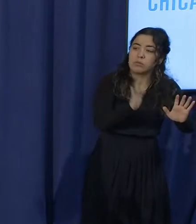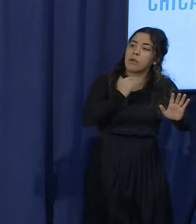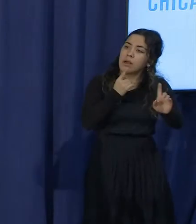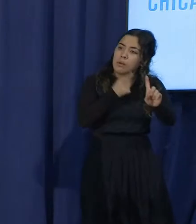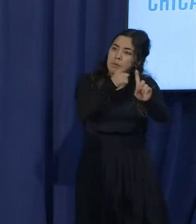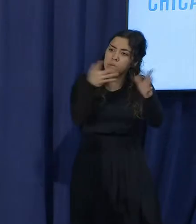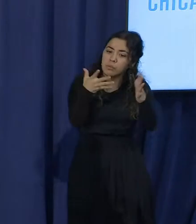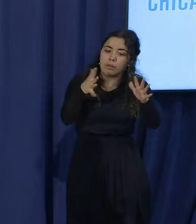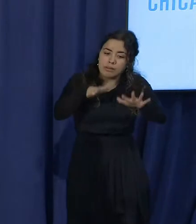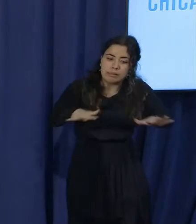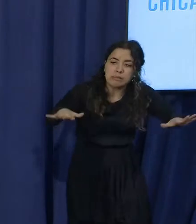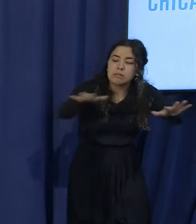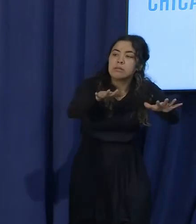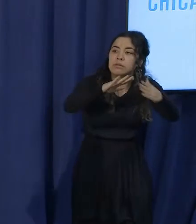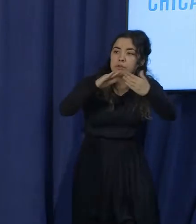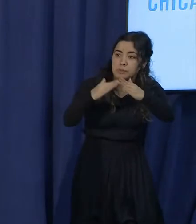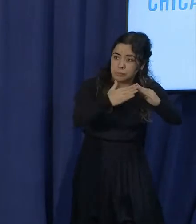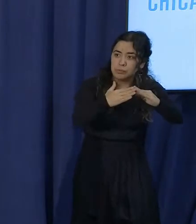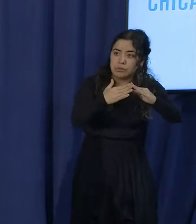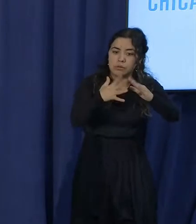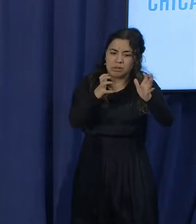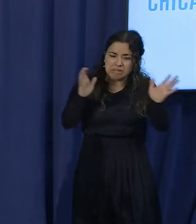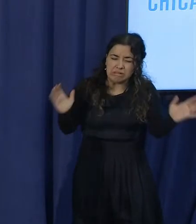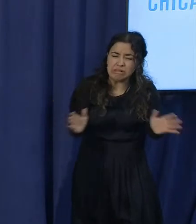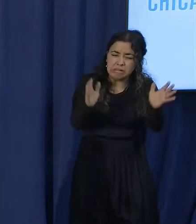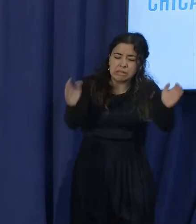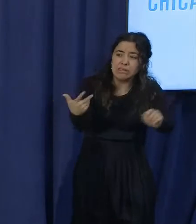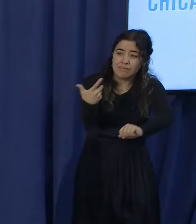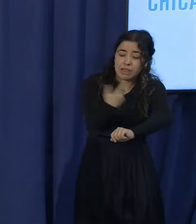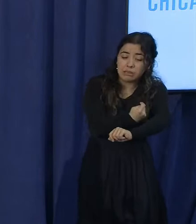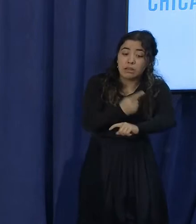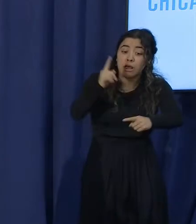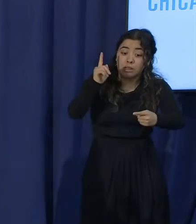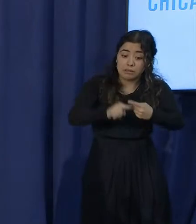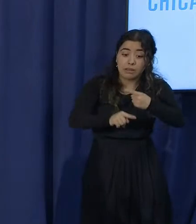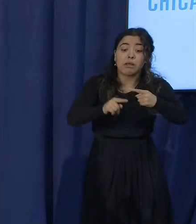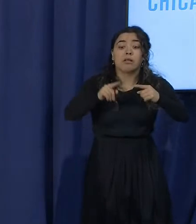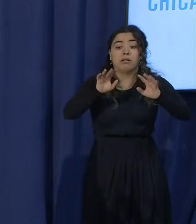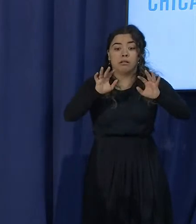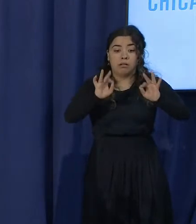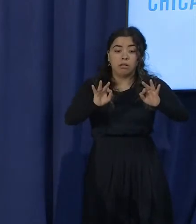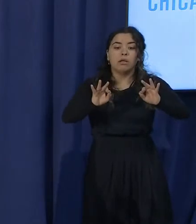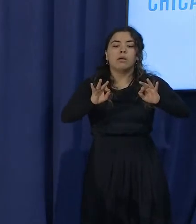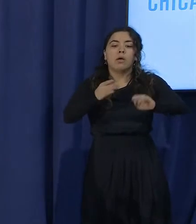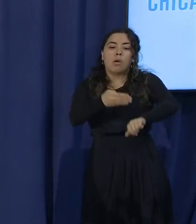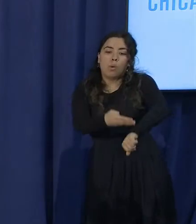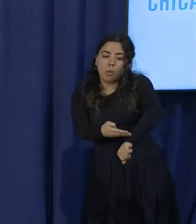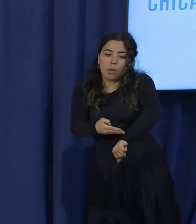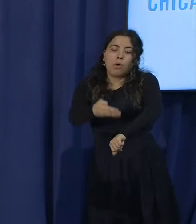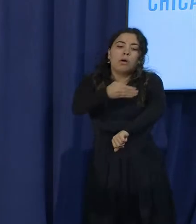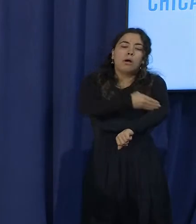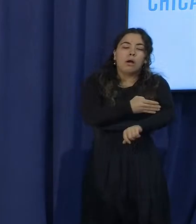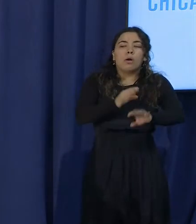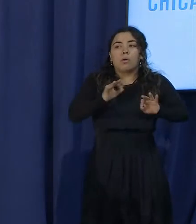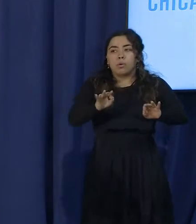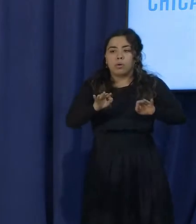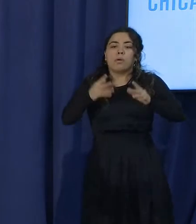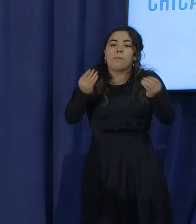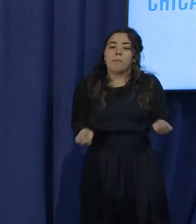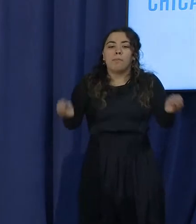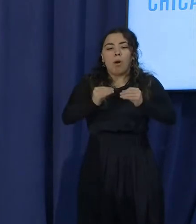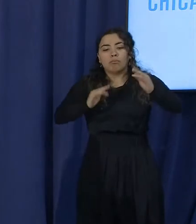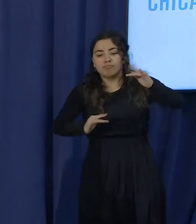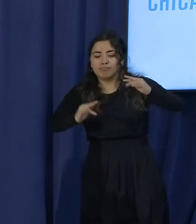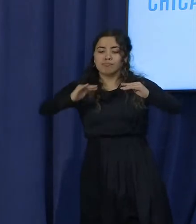areas until they are at or above the city rate for COVID vaccine access. And so there's more to this strategy,